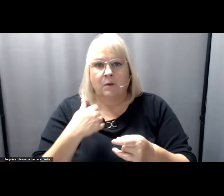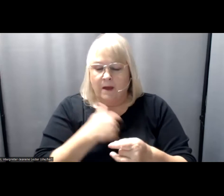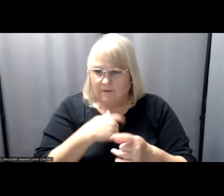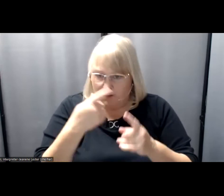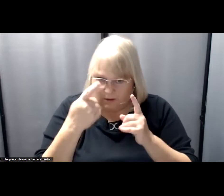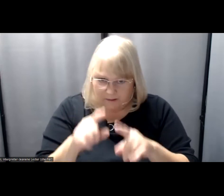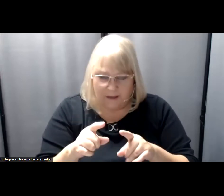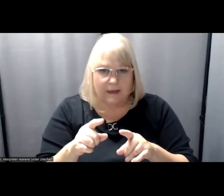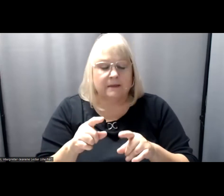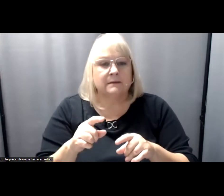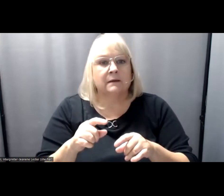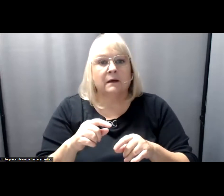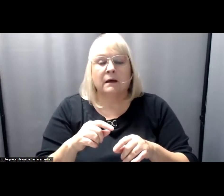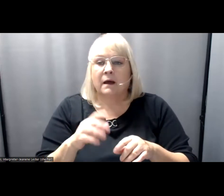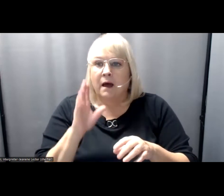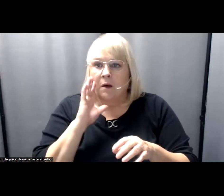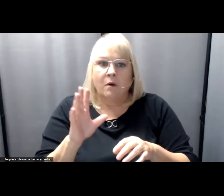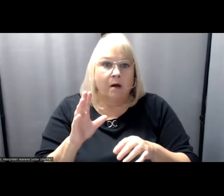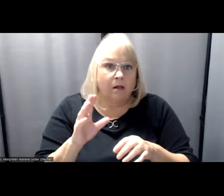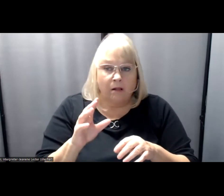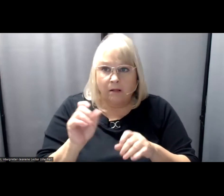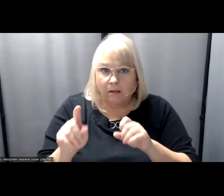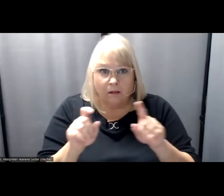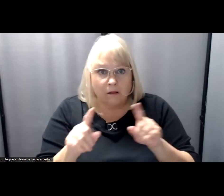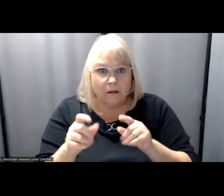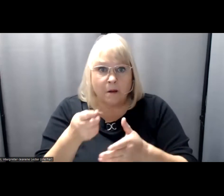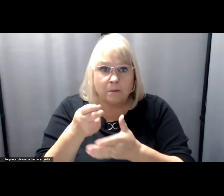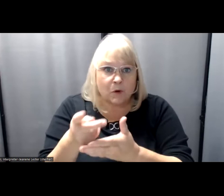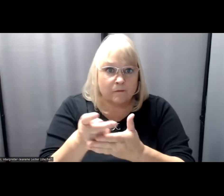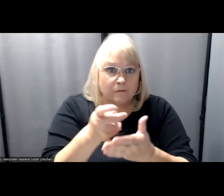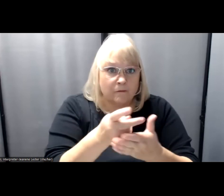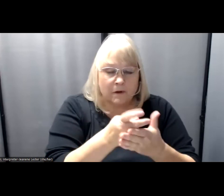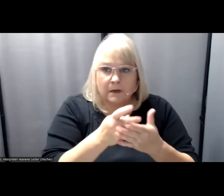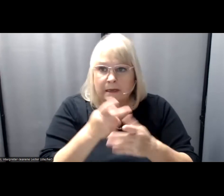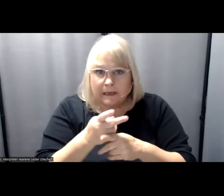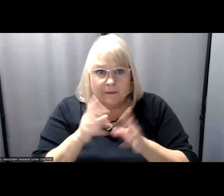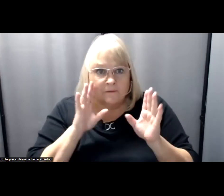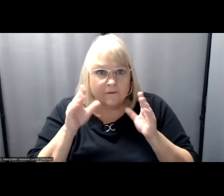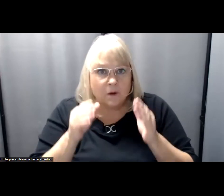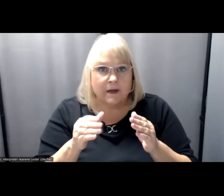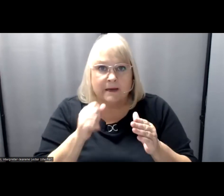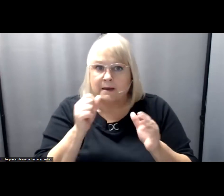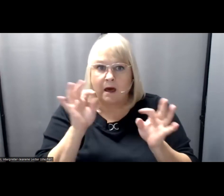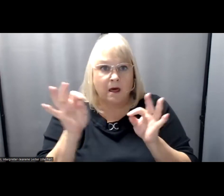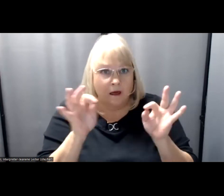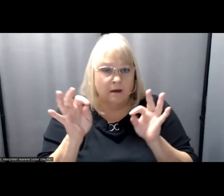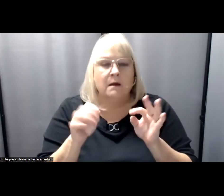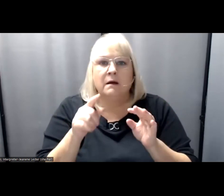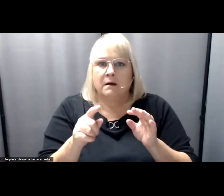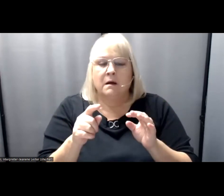keep us focused and not waste a minute, right? It's for everybody. We're going to reset the bar, make it better, faster,